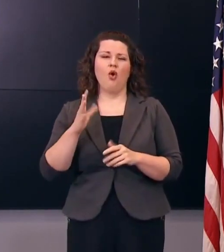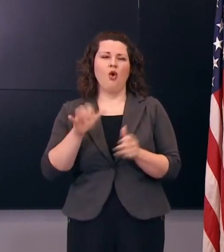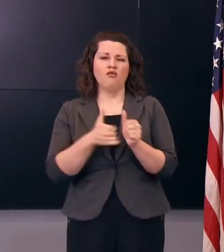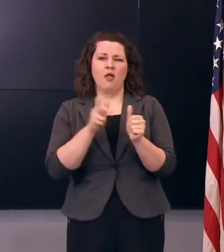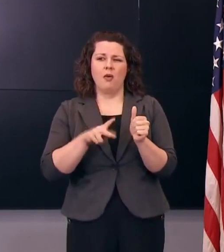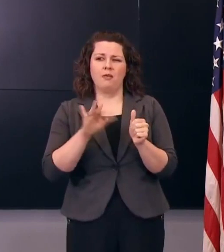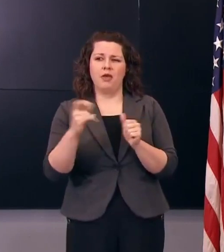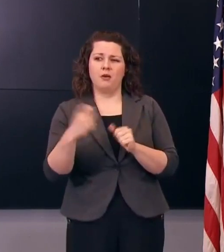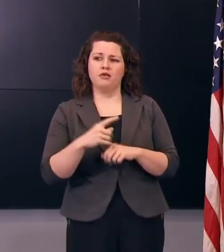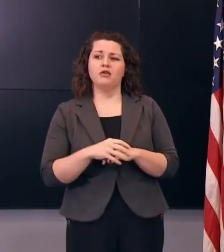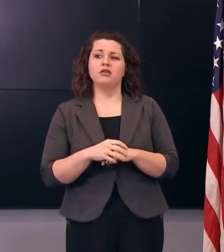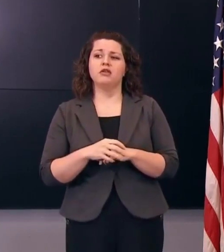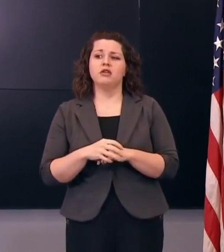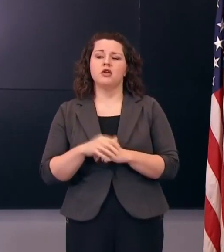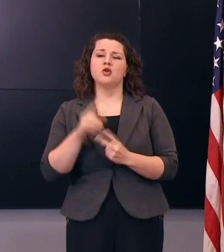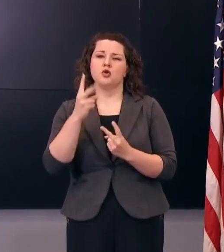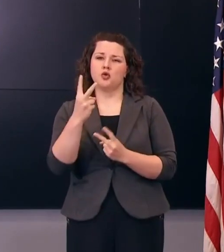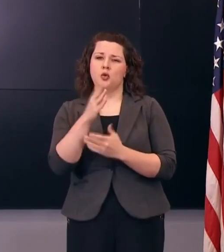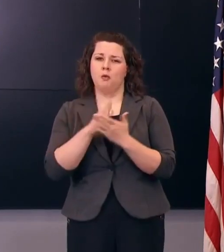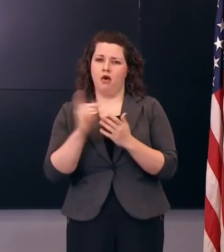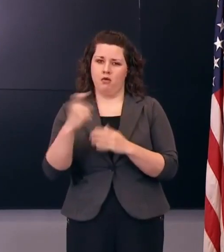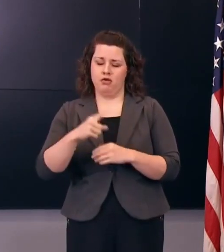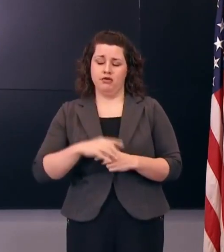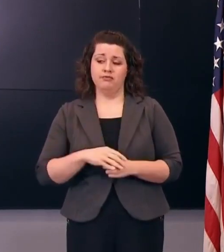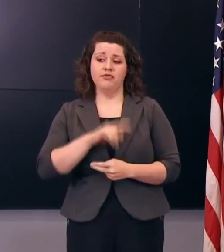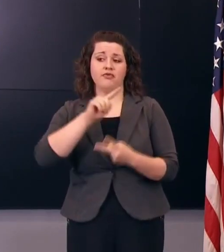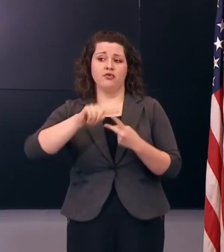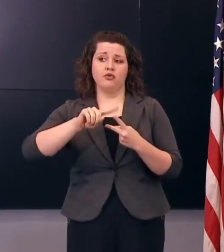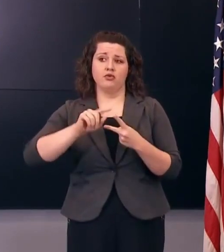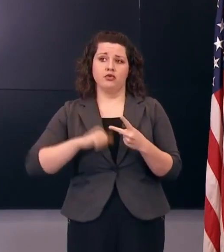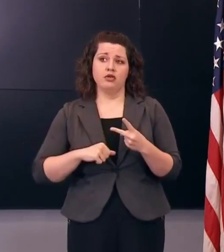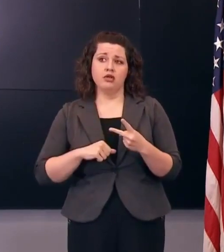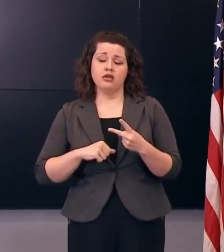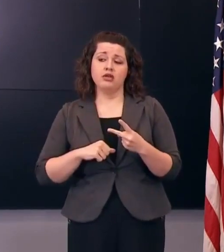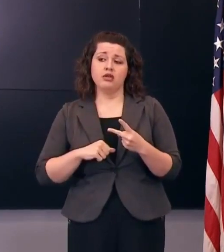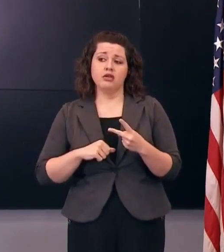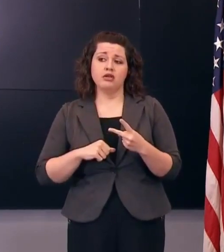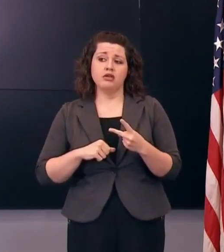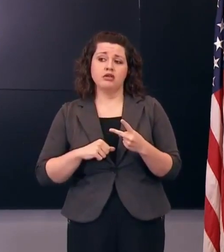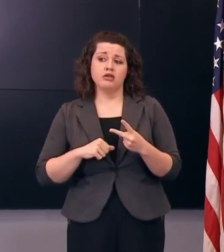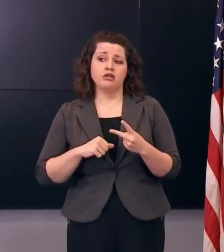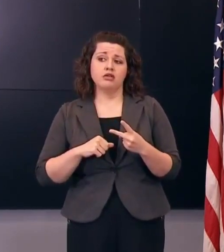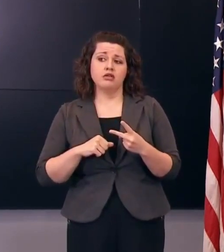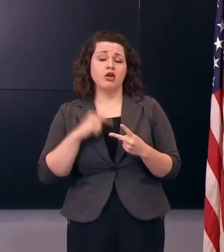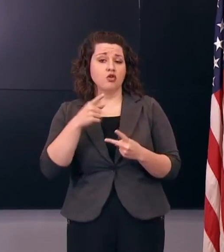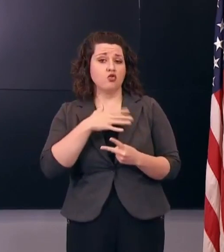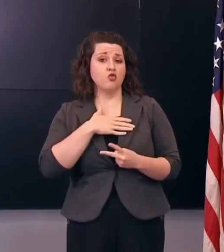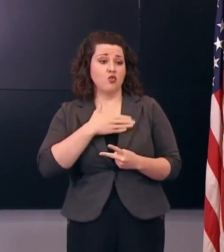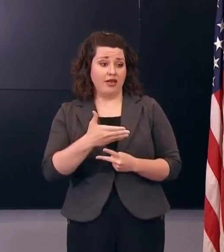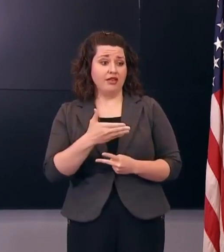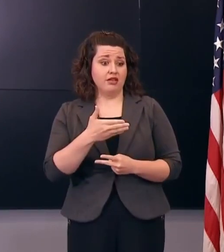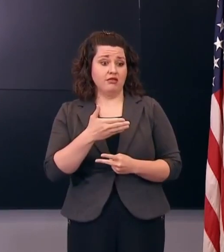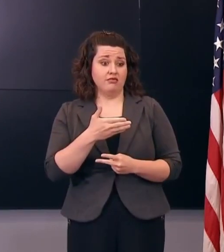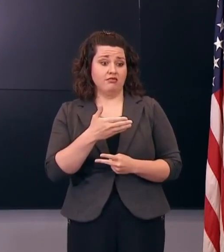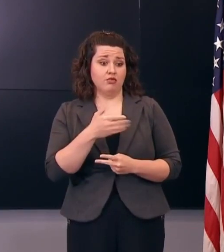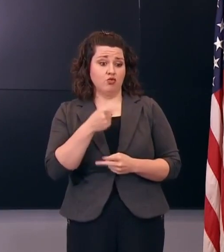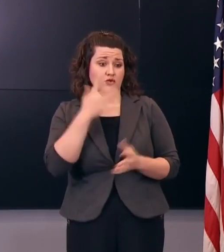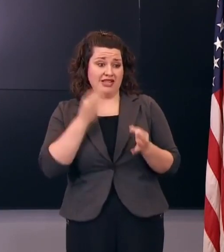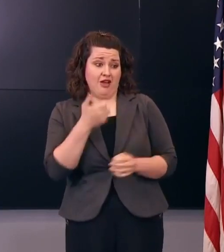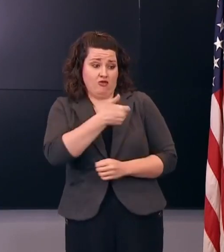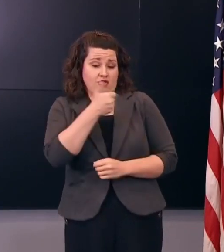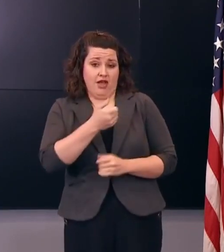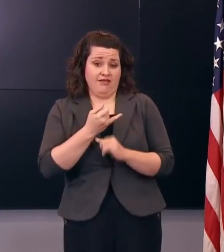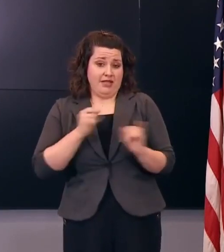that? Yeah. Two-part question. First, are you willing to make your own independent decision, even